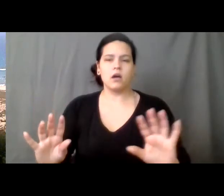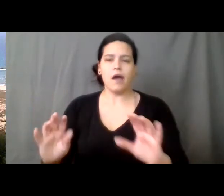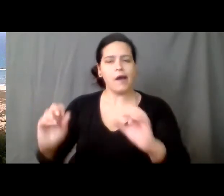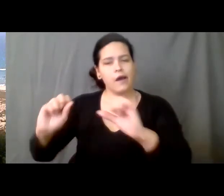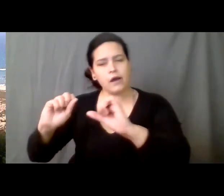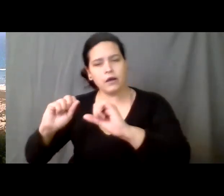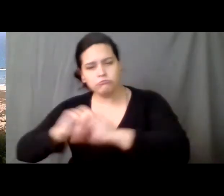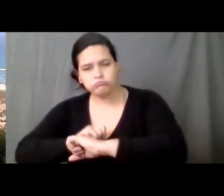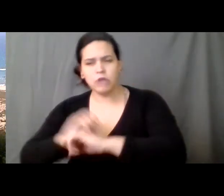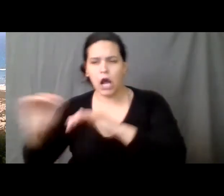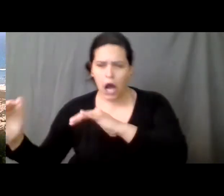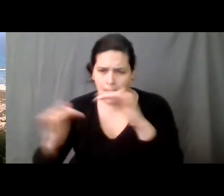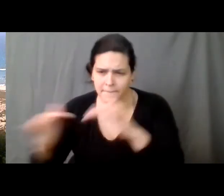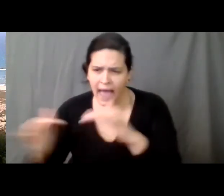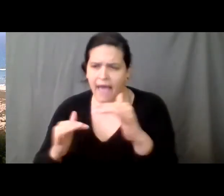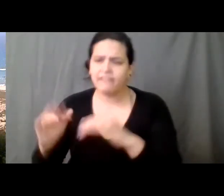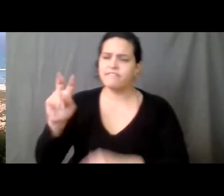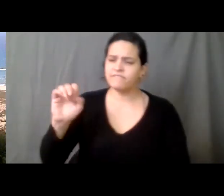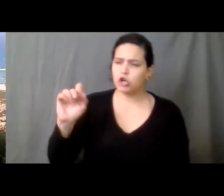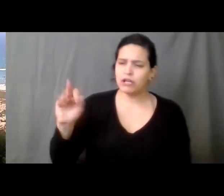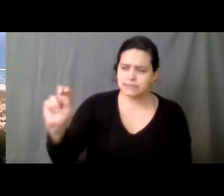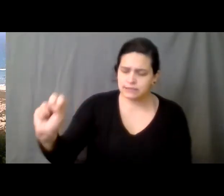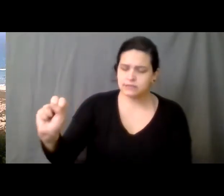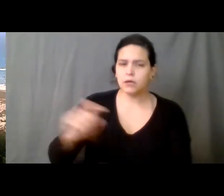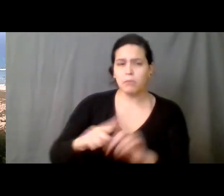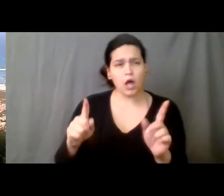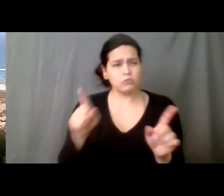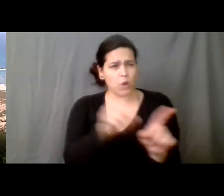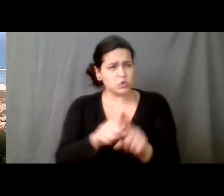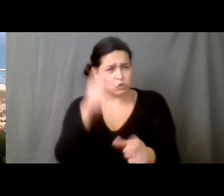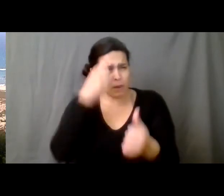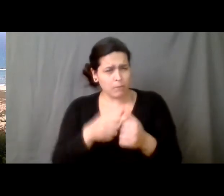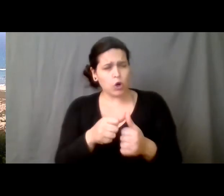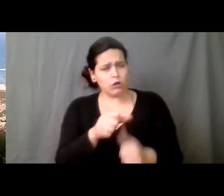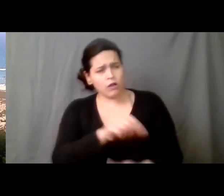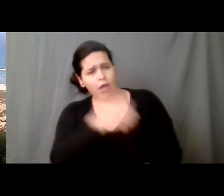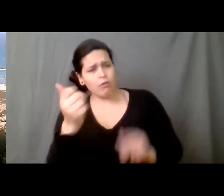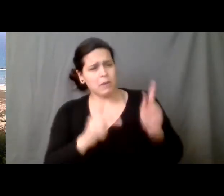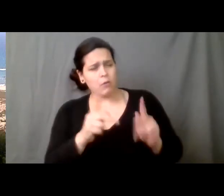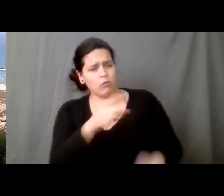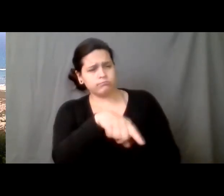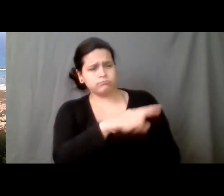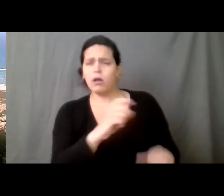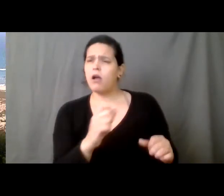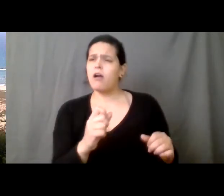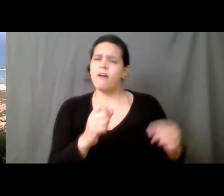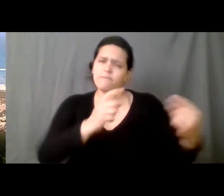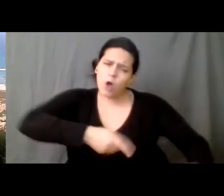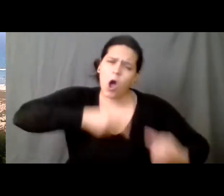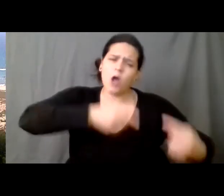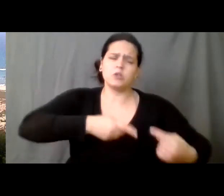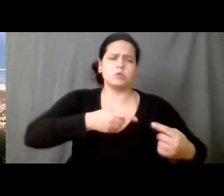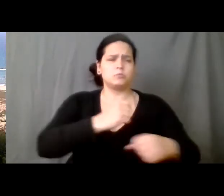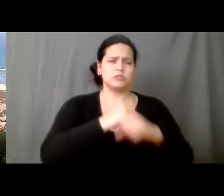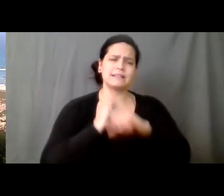wars, but we have also to remember all of those who have fought to protect our people for